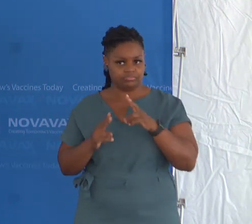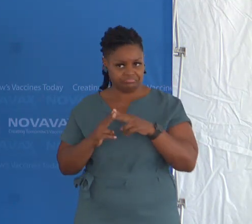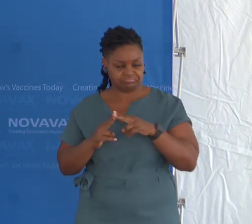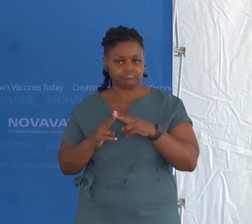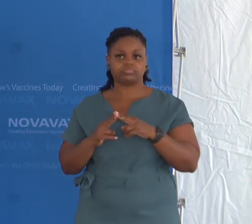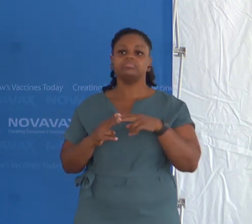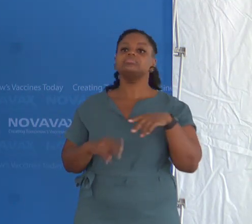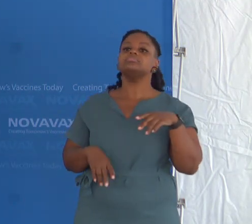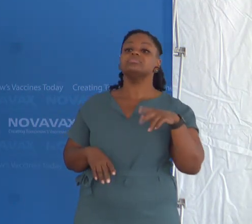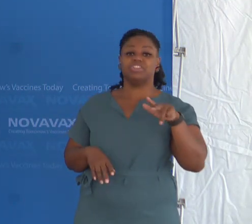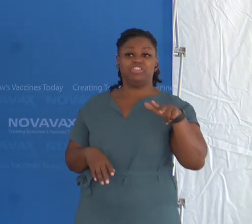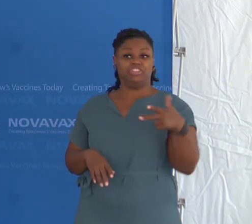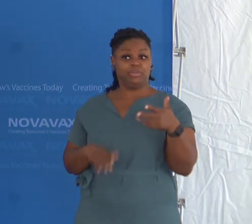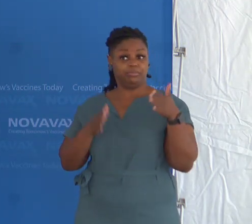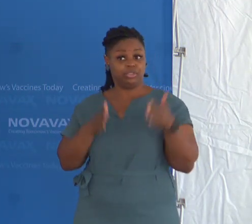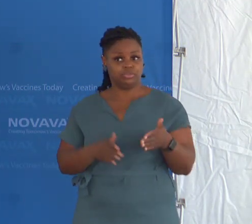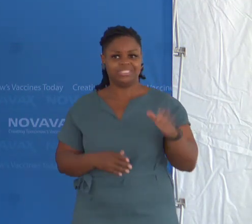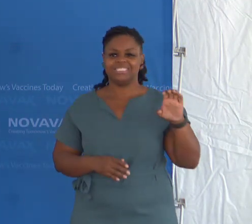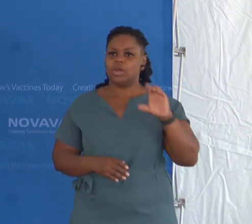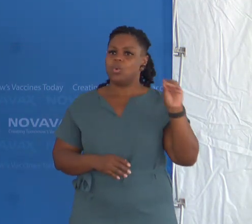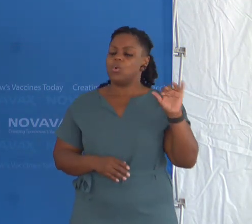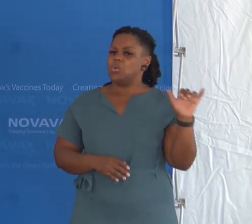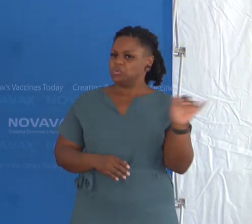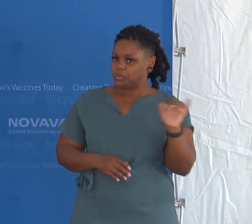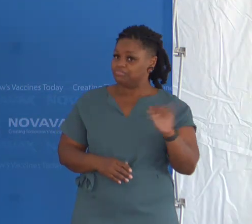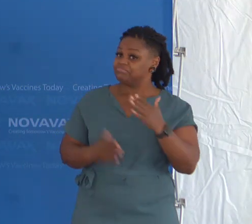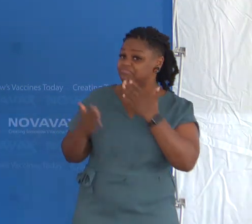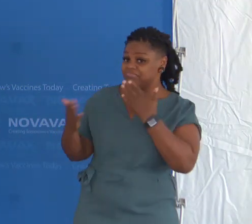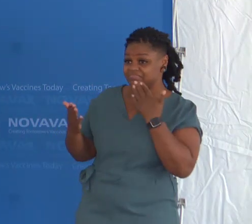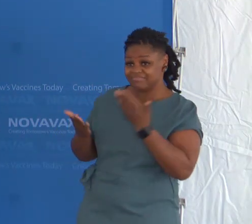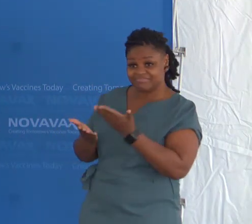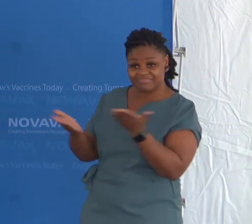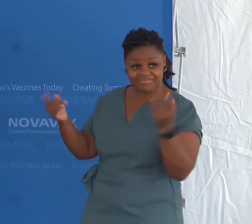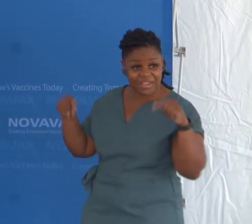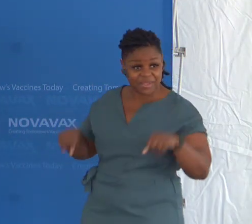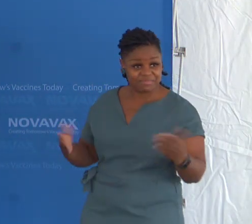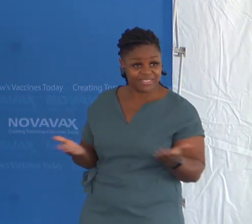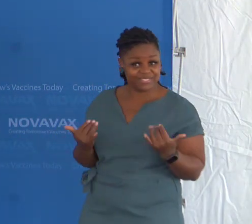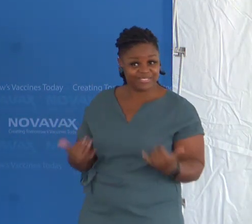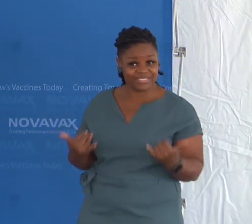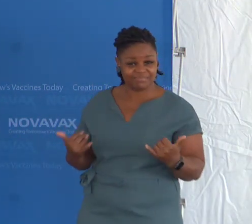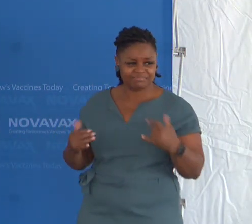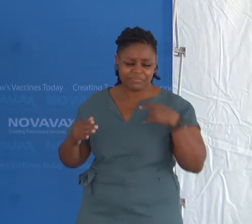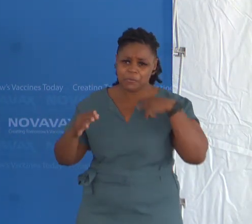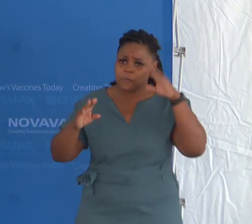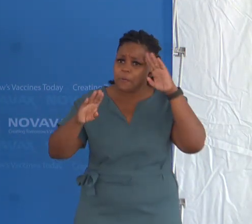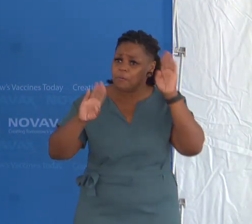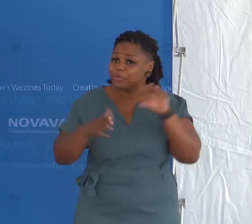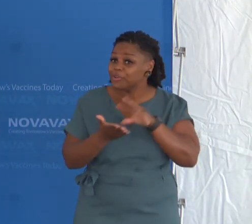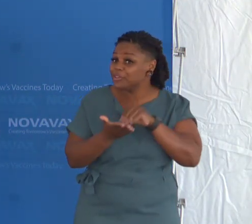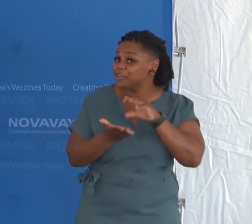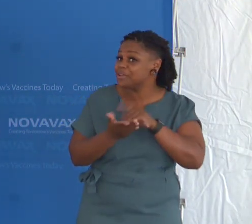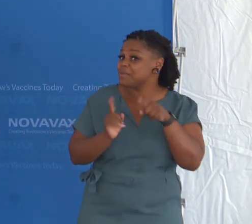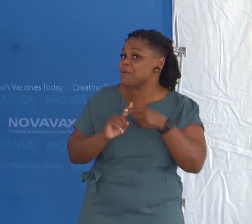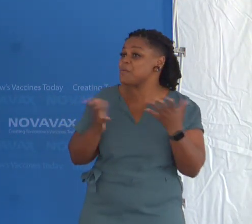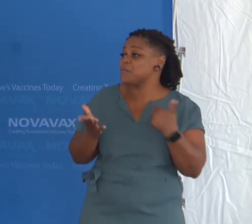It's great that you all are here. I think that I hope you learned a little bit about what we